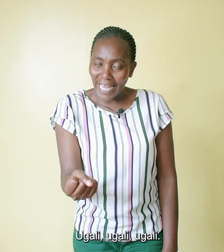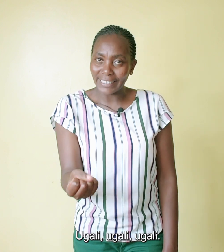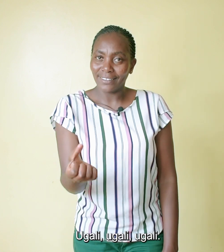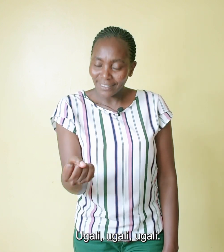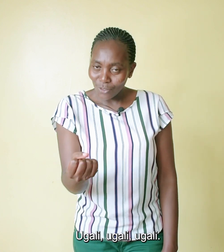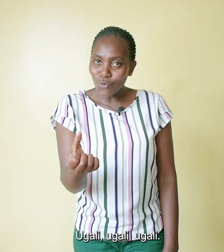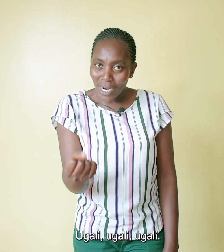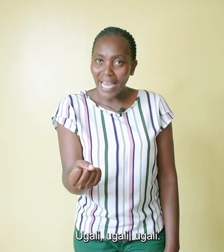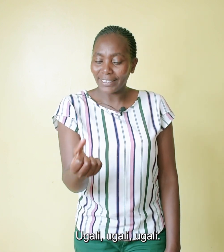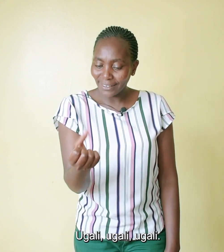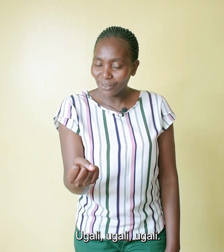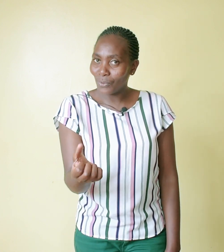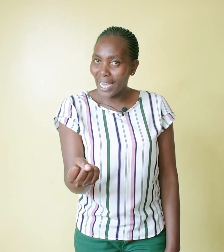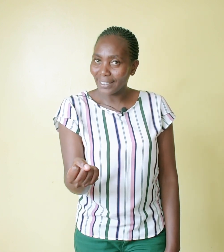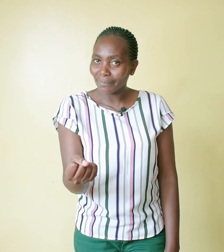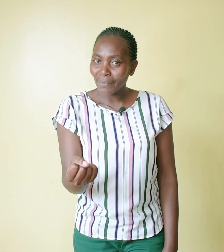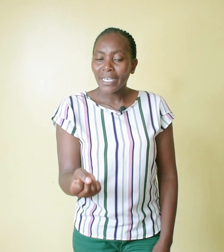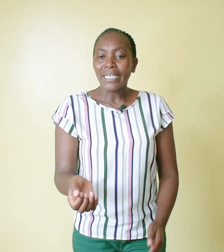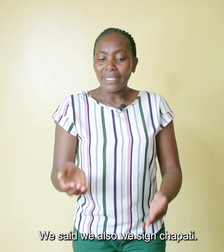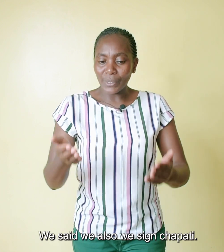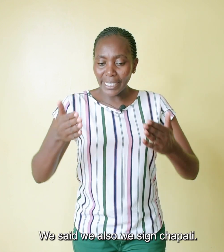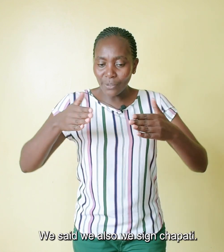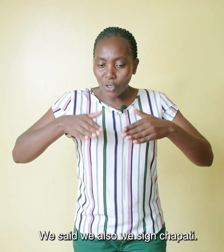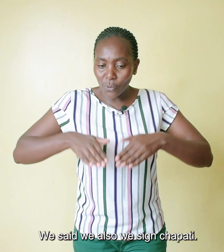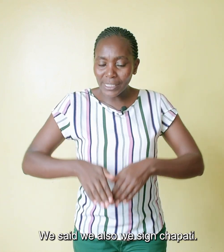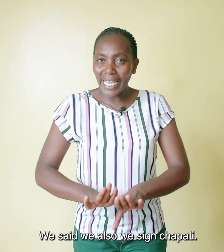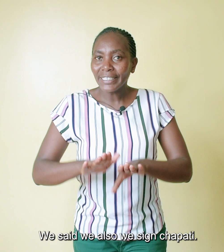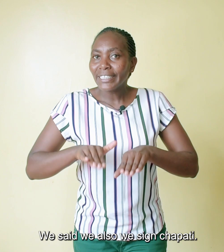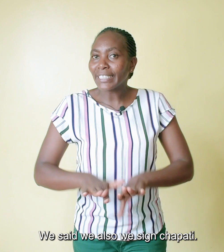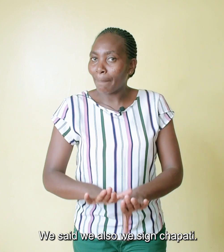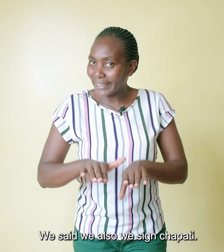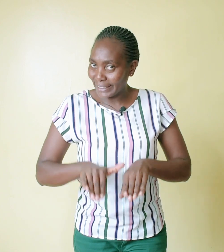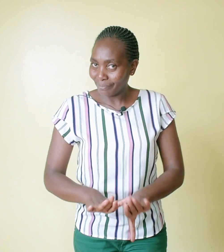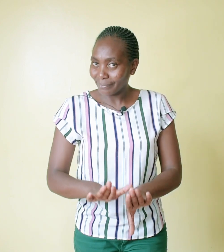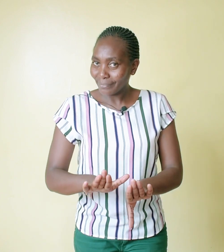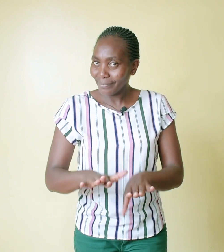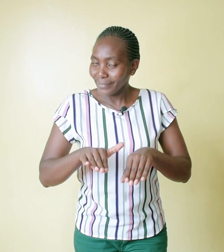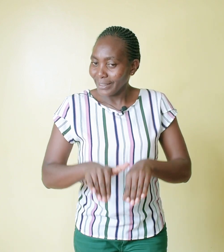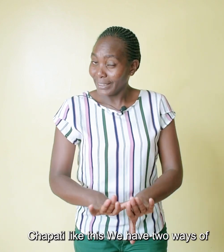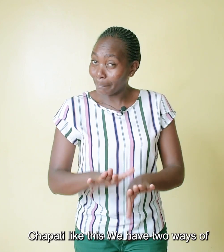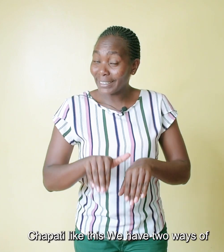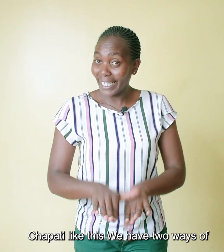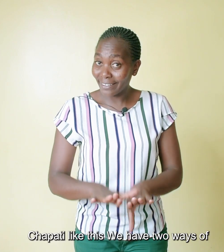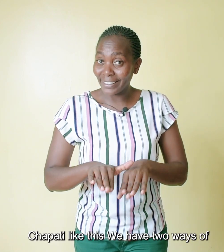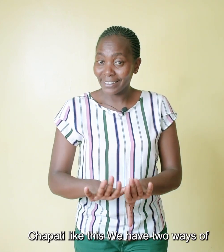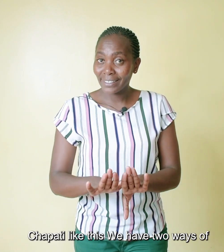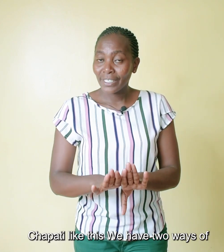Ugali. Ugali. Ugali. We sign chapati. Chapati like this.